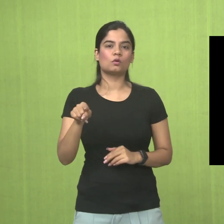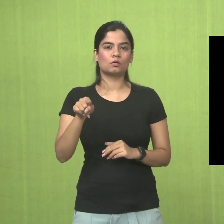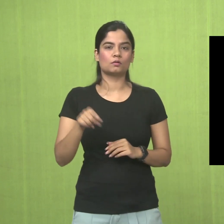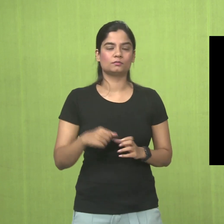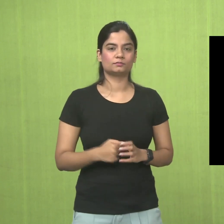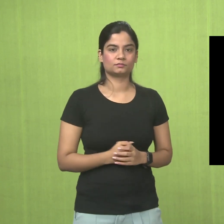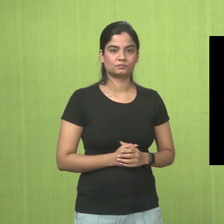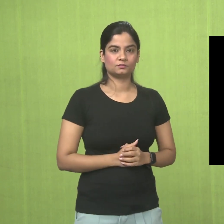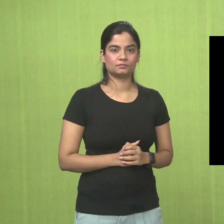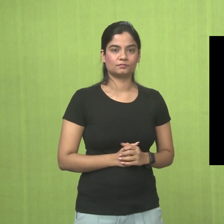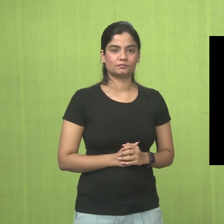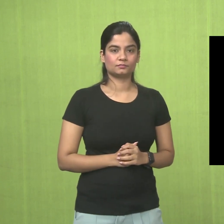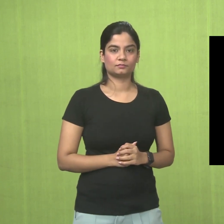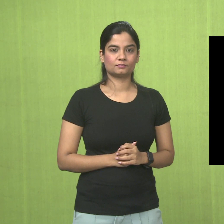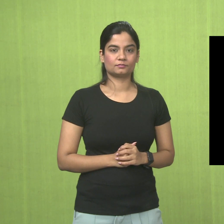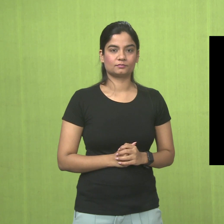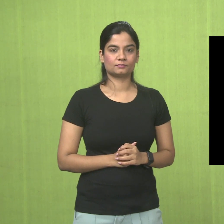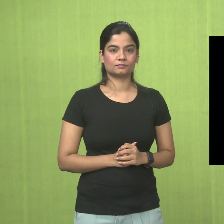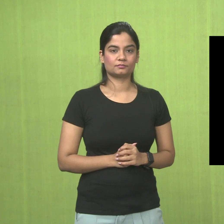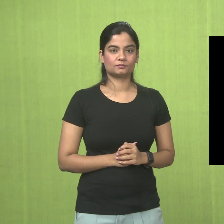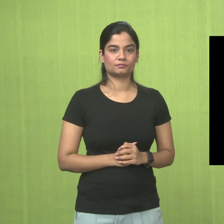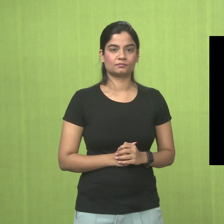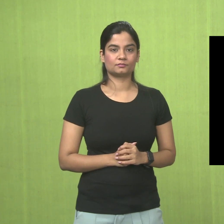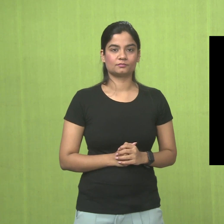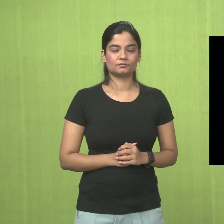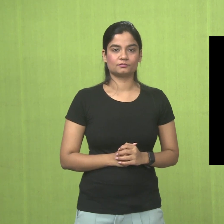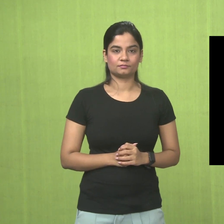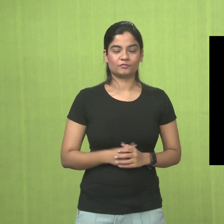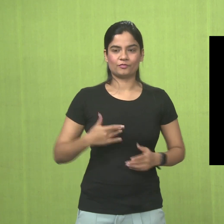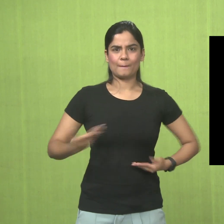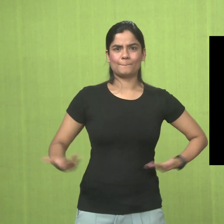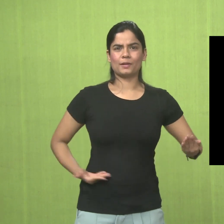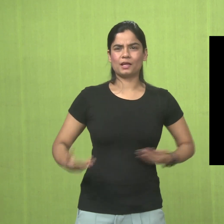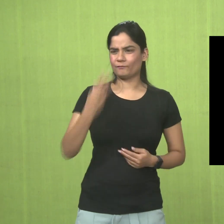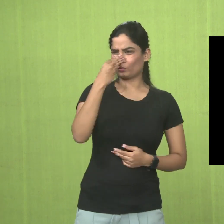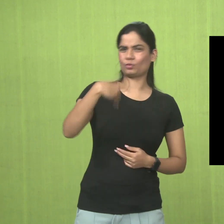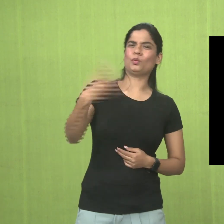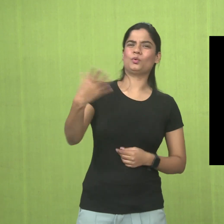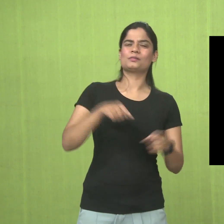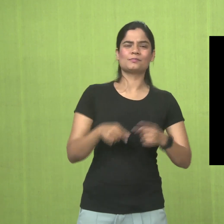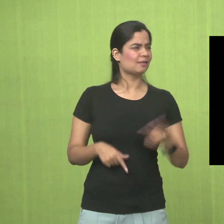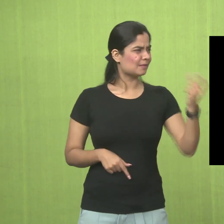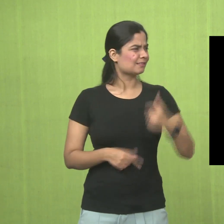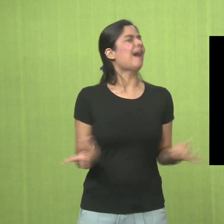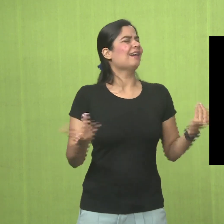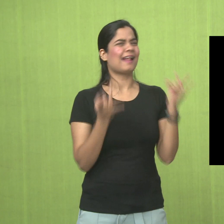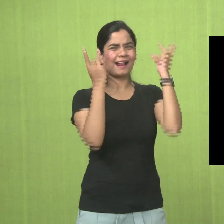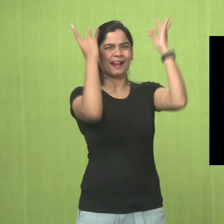ethics. Please be on time. Rude behavior. Not behaving properly, being angry at work and getting angry